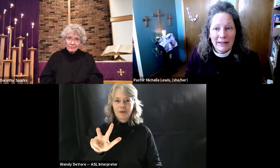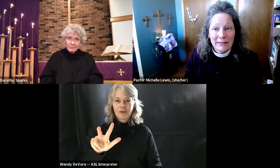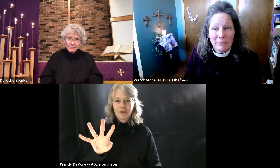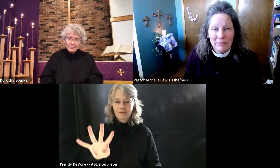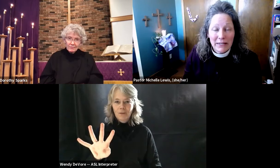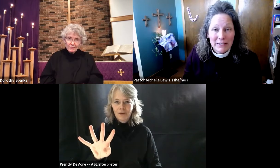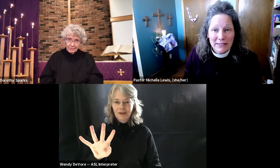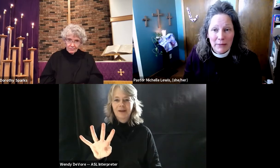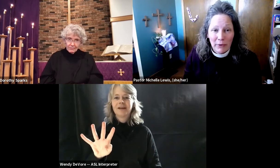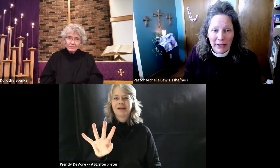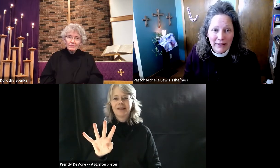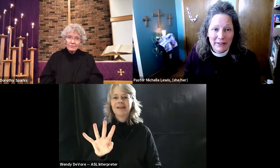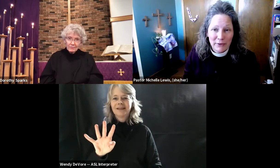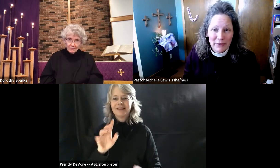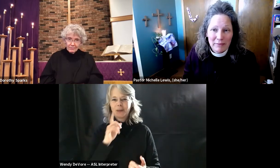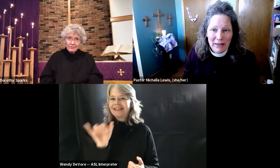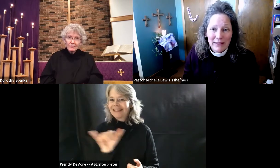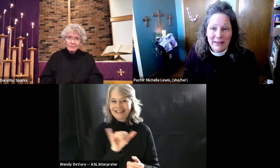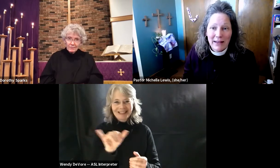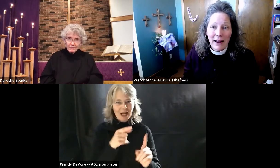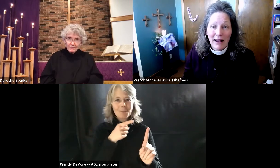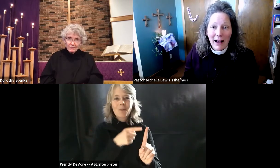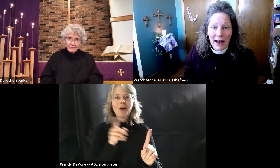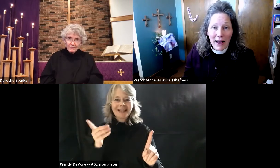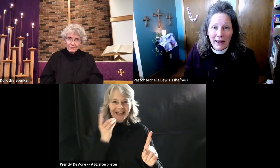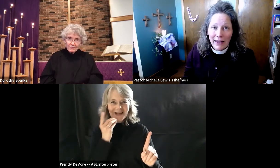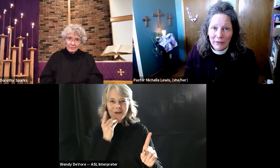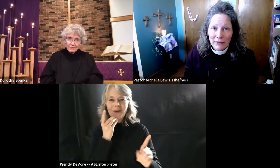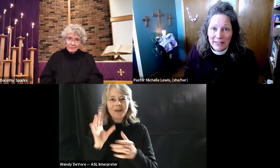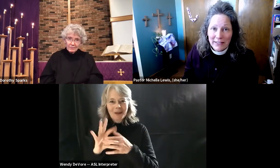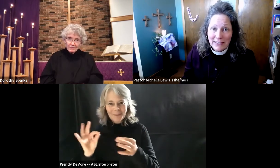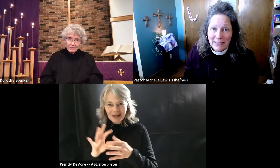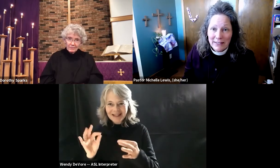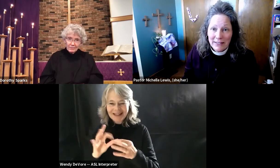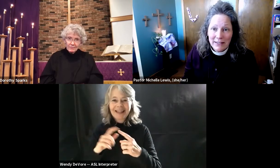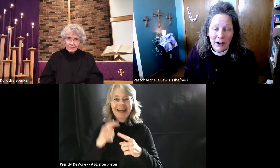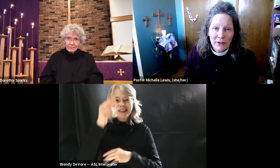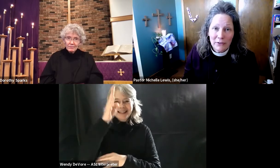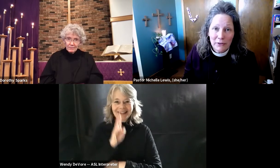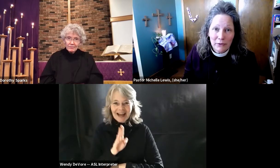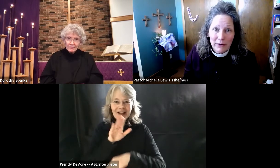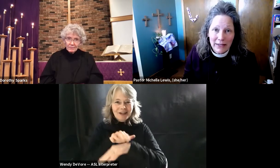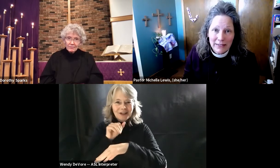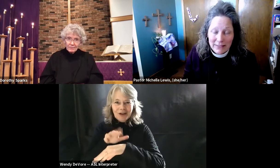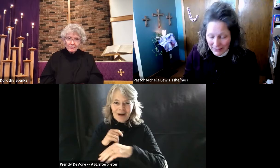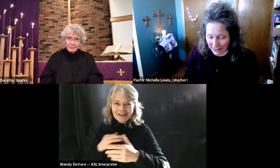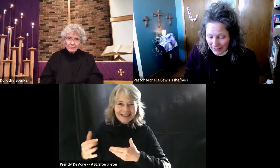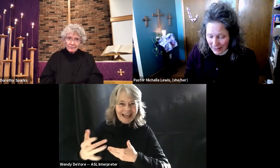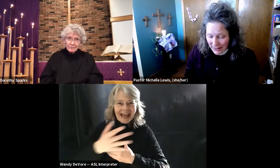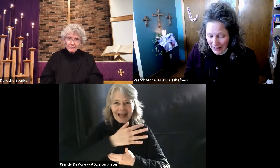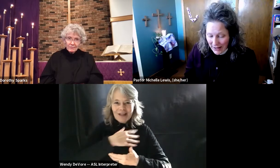And it makes the same point that Dorothy made, that God gathers us under her